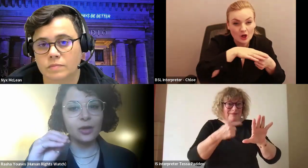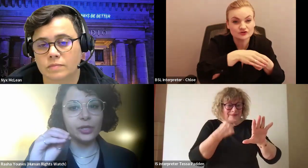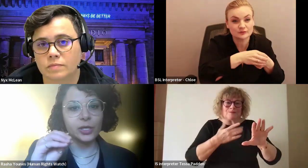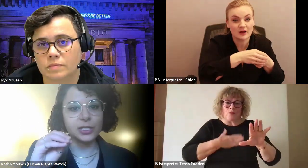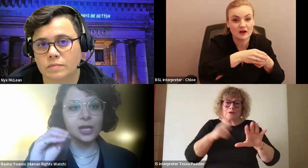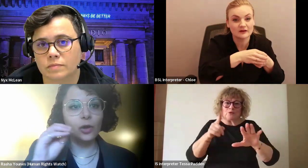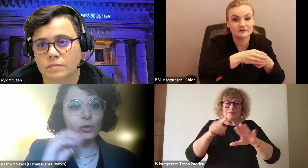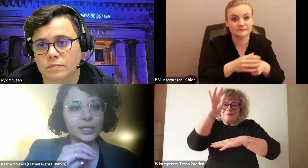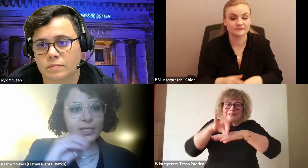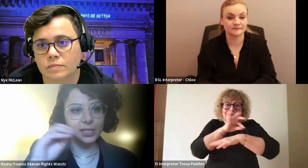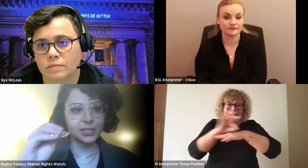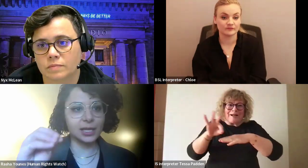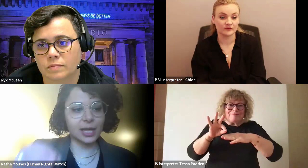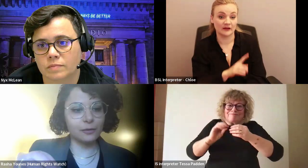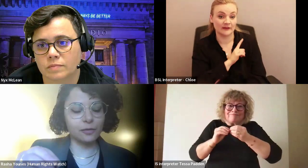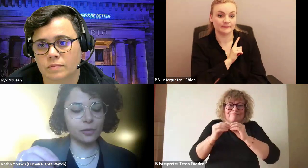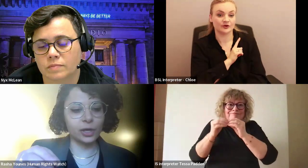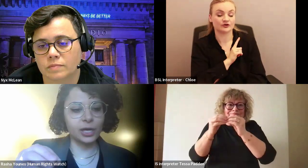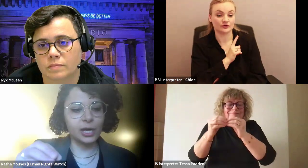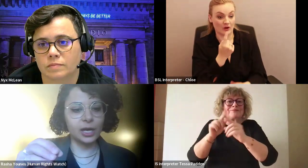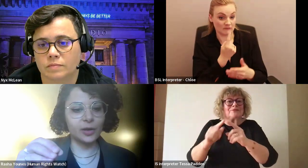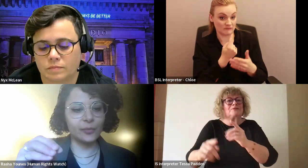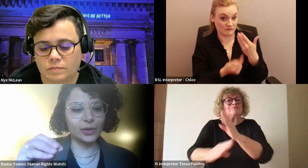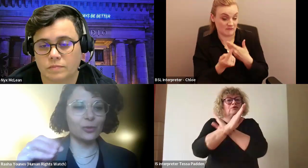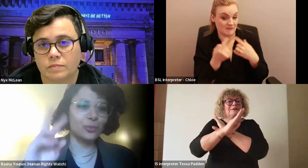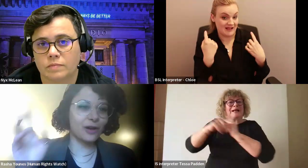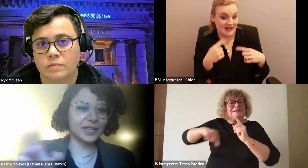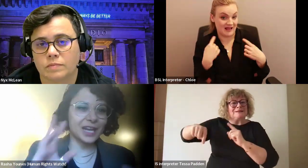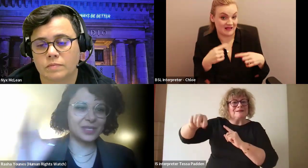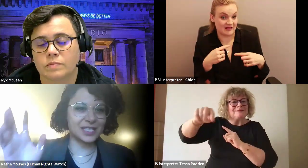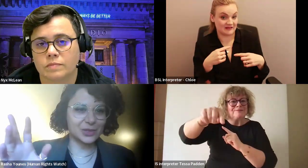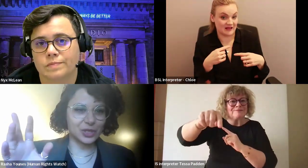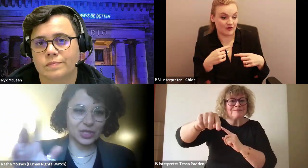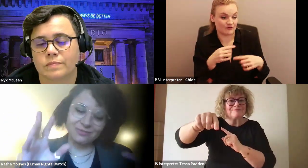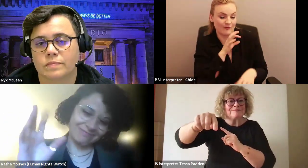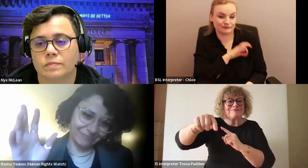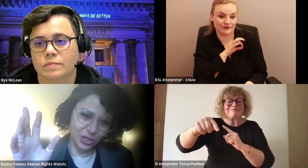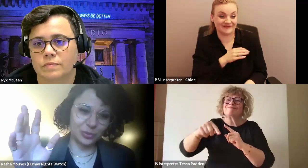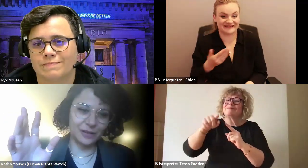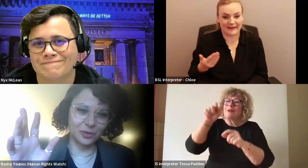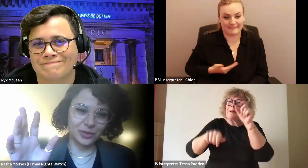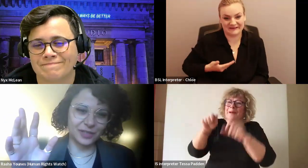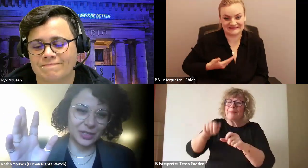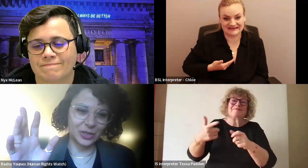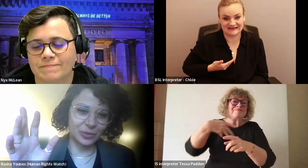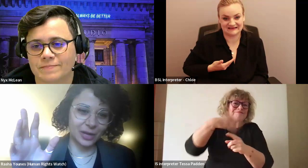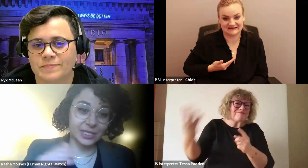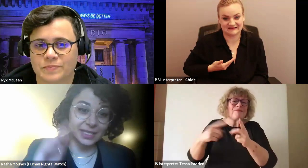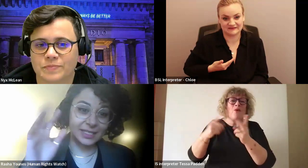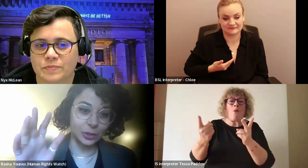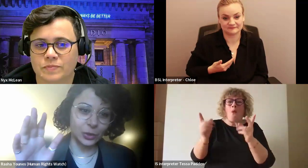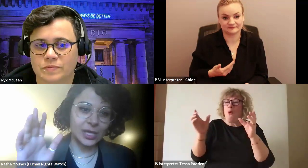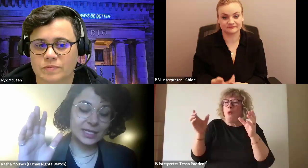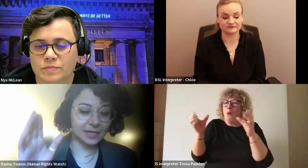mind, because not only does this allow for profit and business, which digital platforms are very concerned